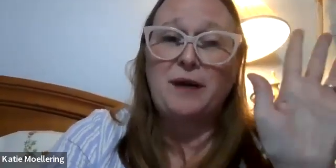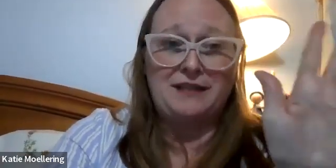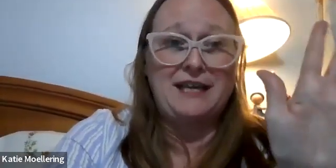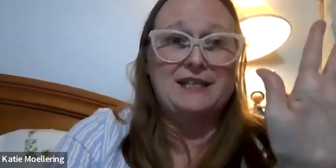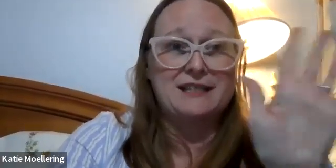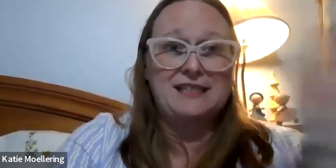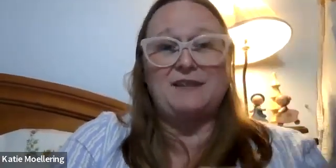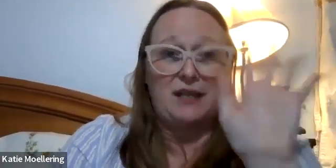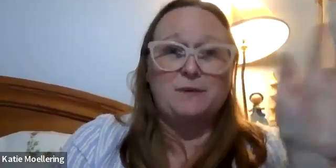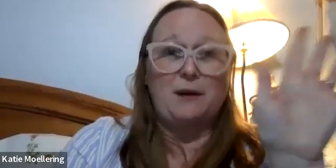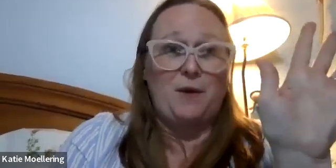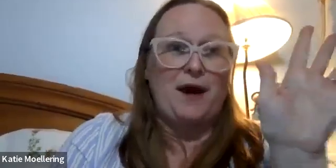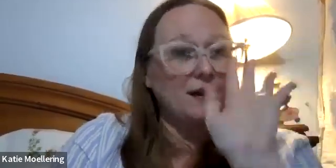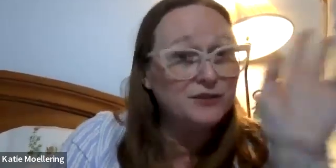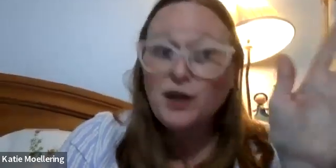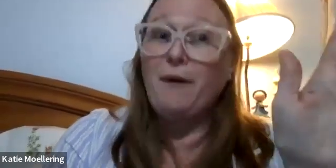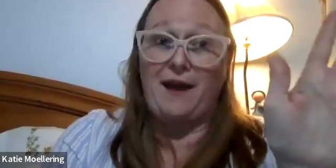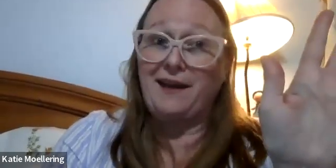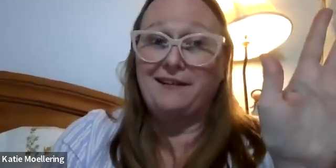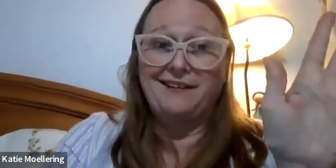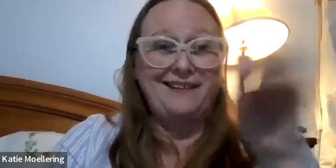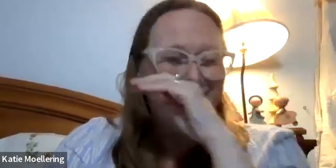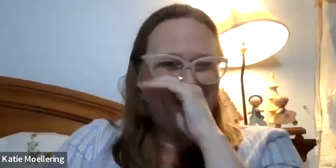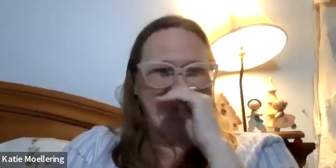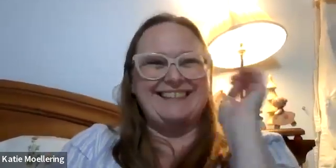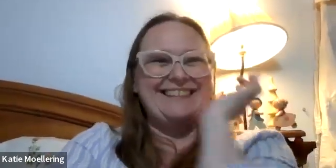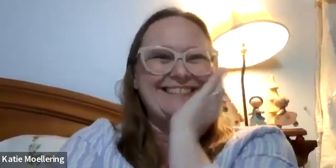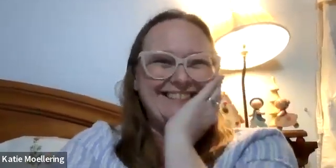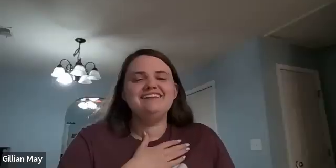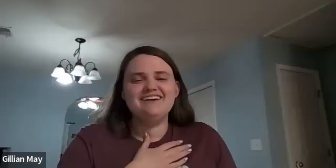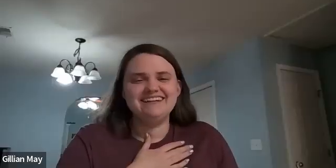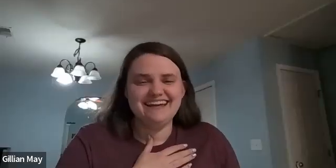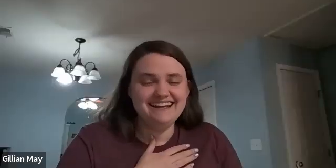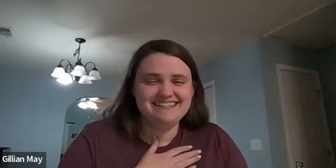behind the desk to see if that's what they want. I'll do it. I love it. Yes.